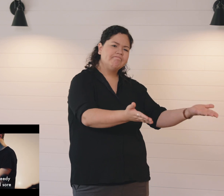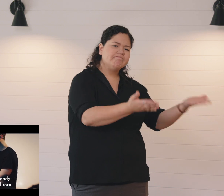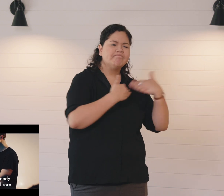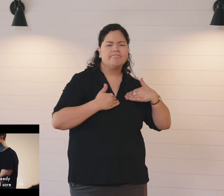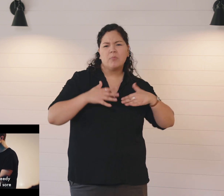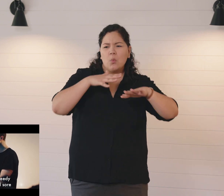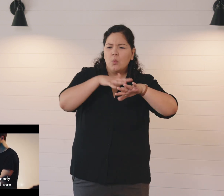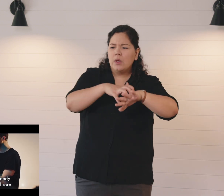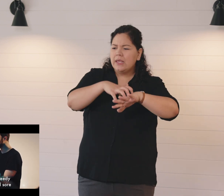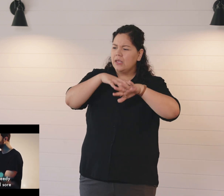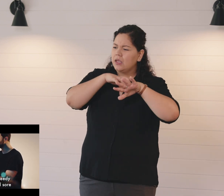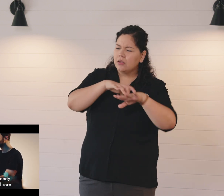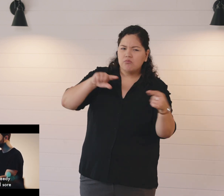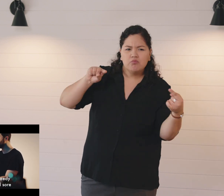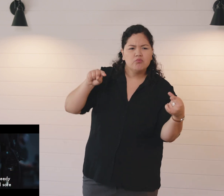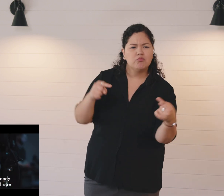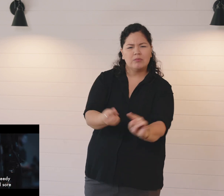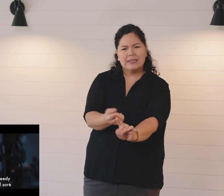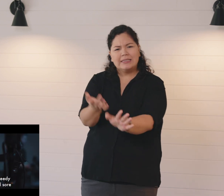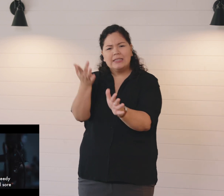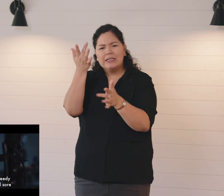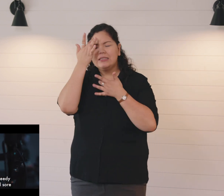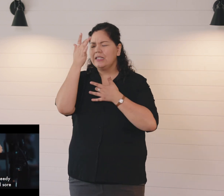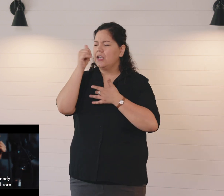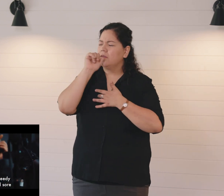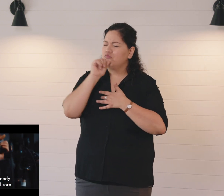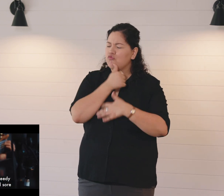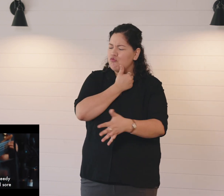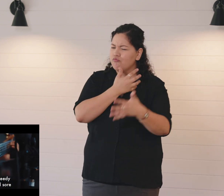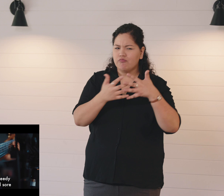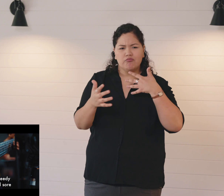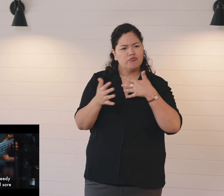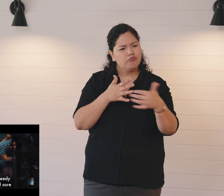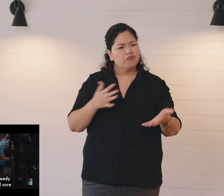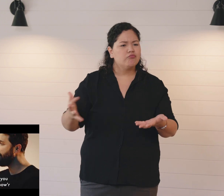weak and wounded, sick and sore.